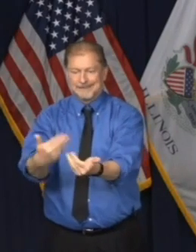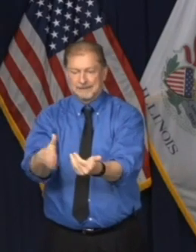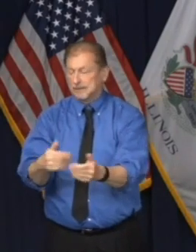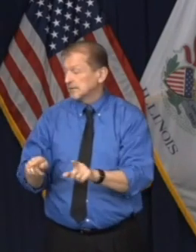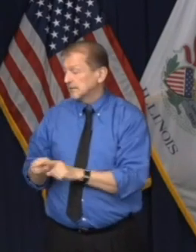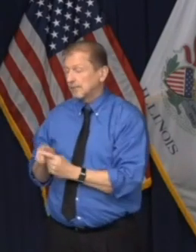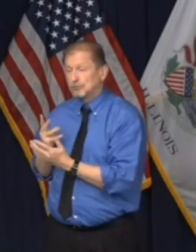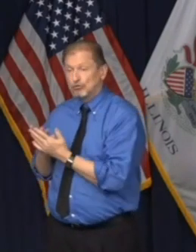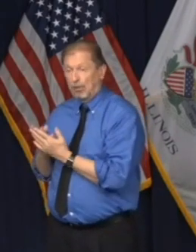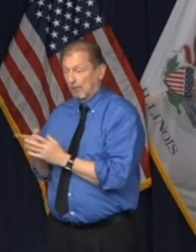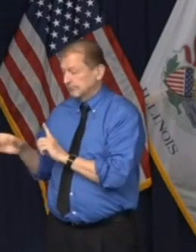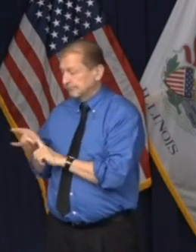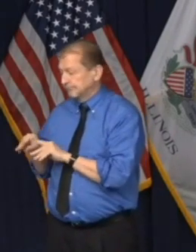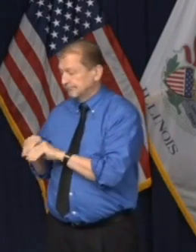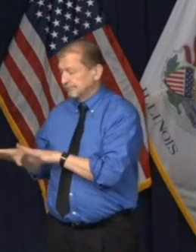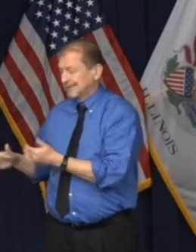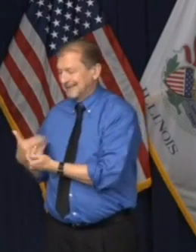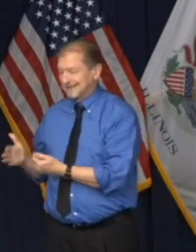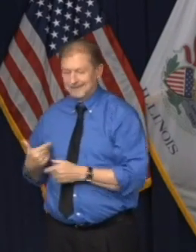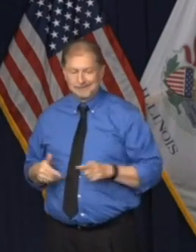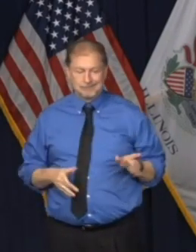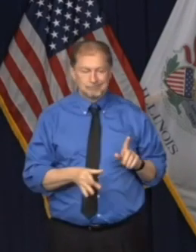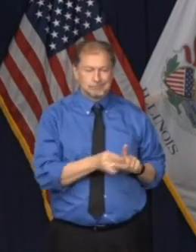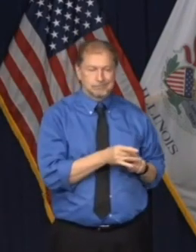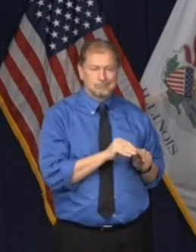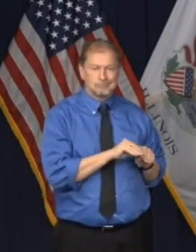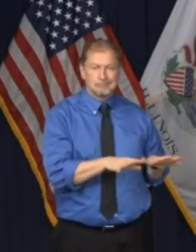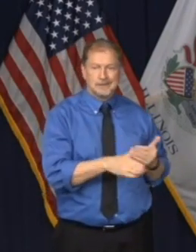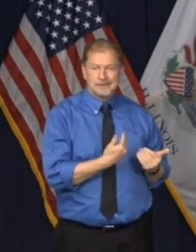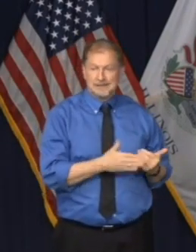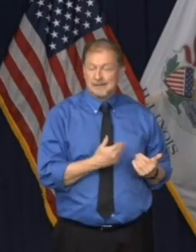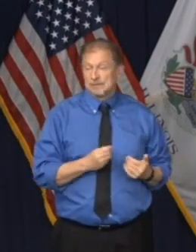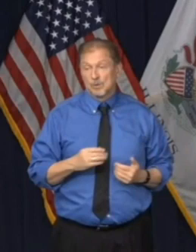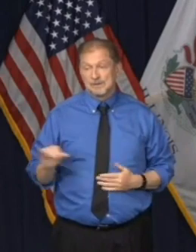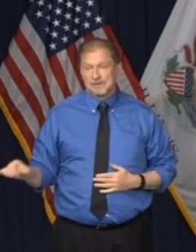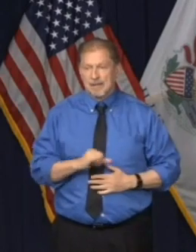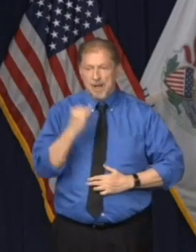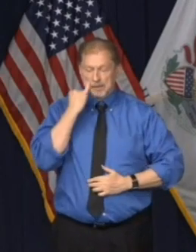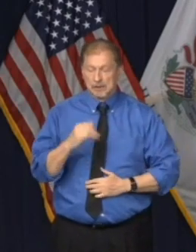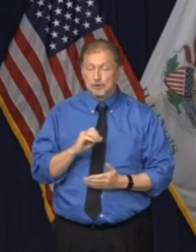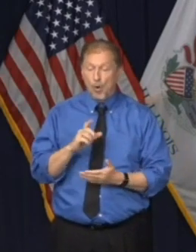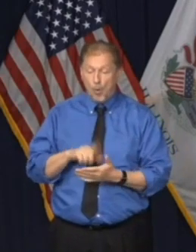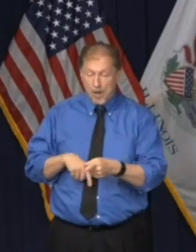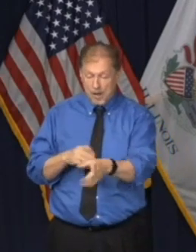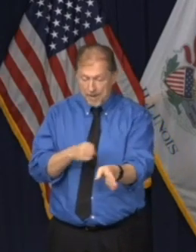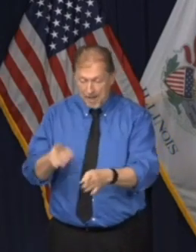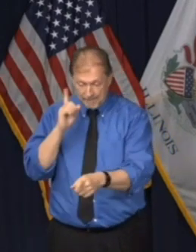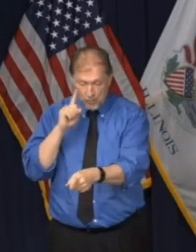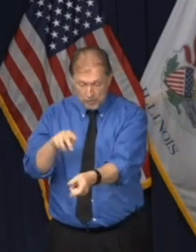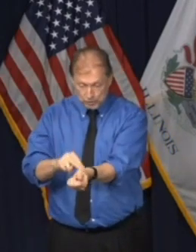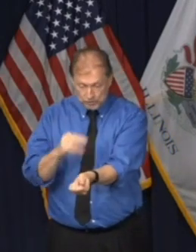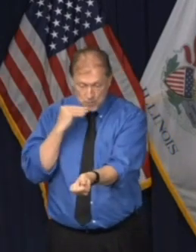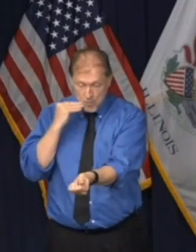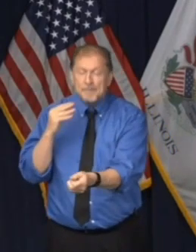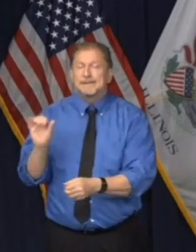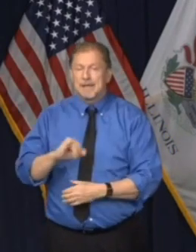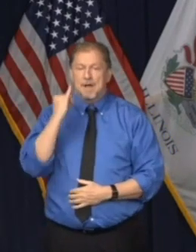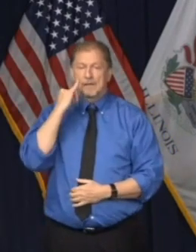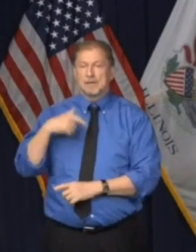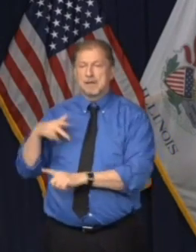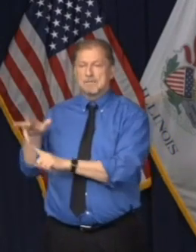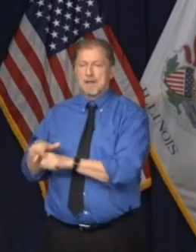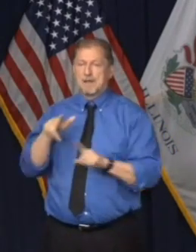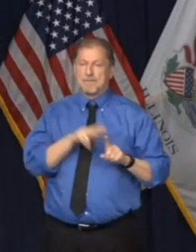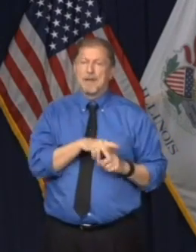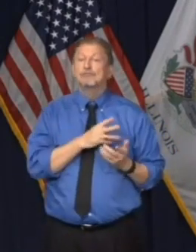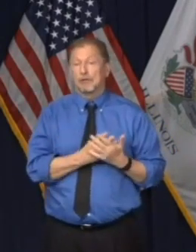lot of the same strategies that we're employing for long-term care facilities are those that we're using for correctional facilities. But yes, we're working closely with